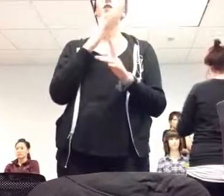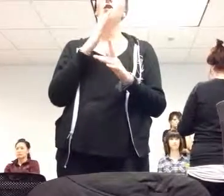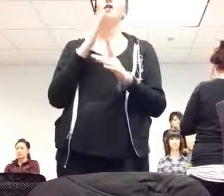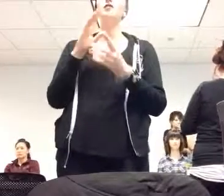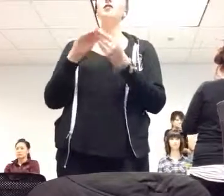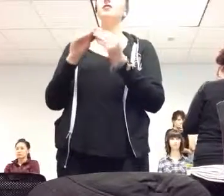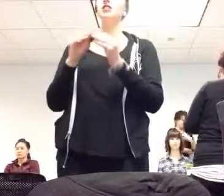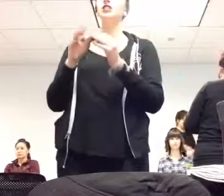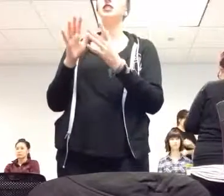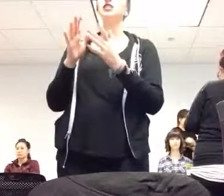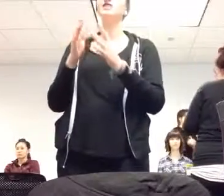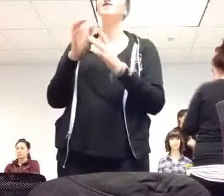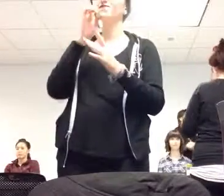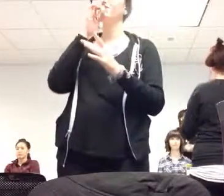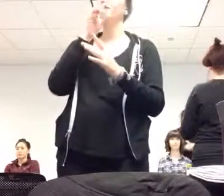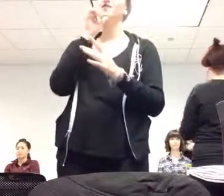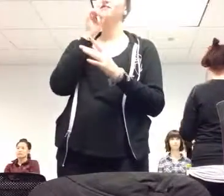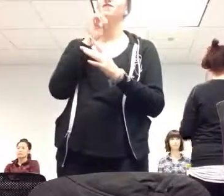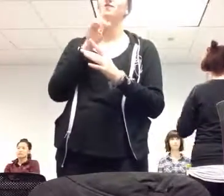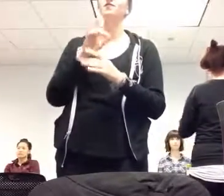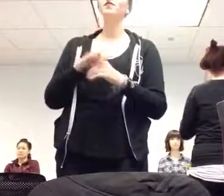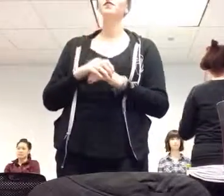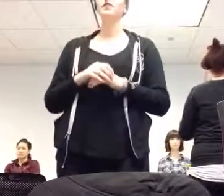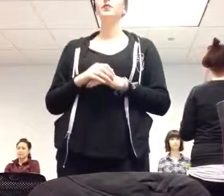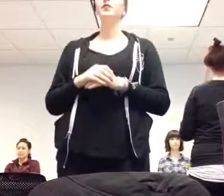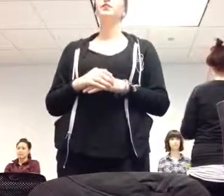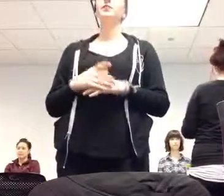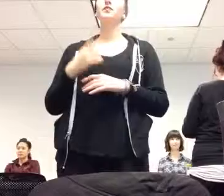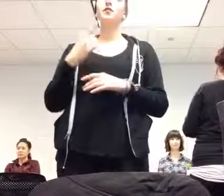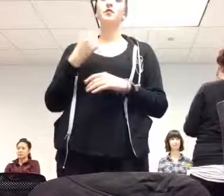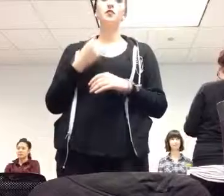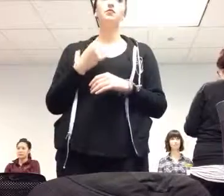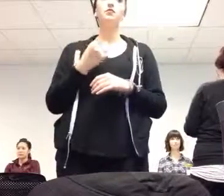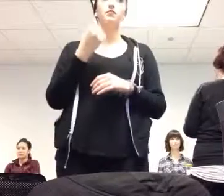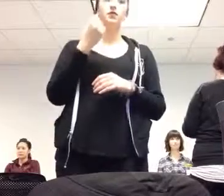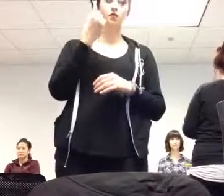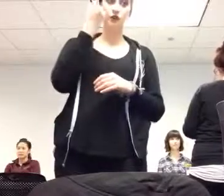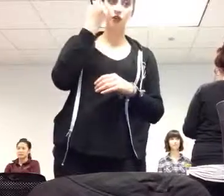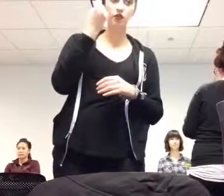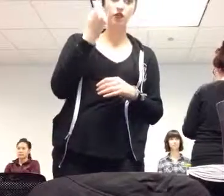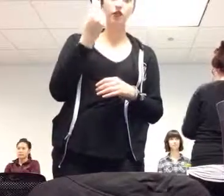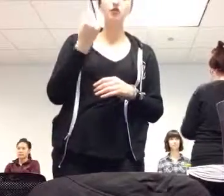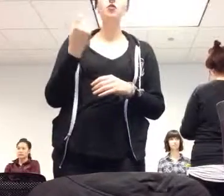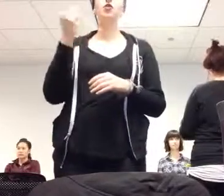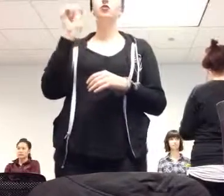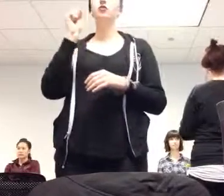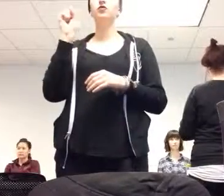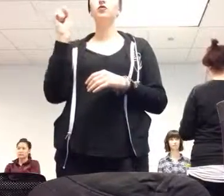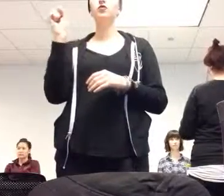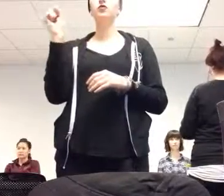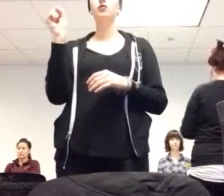This, like I said, was reported by the Soviets during what they called World War II, the Great Patriotic War. Between 20 and